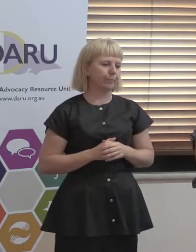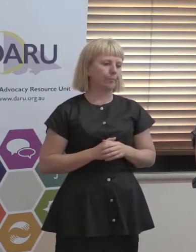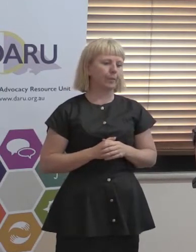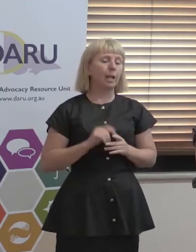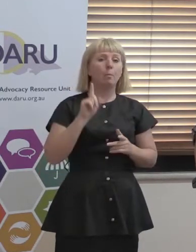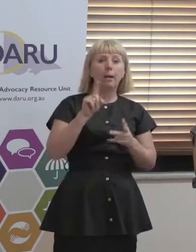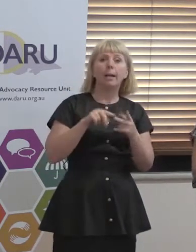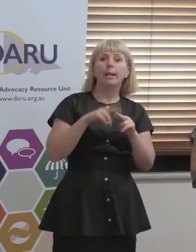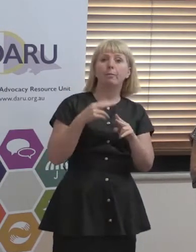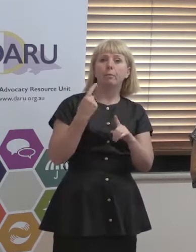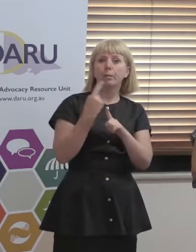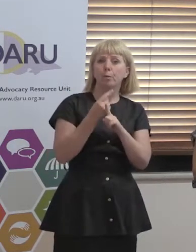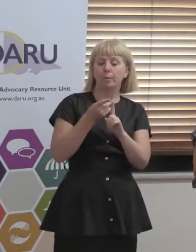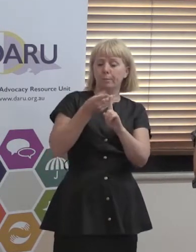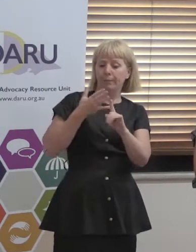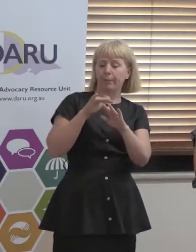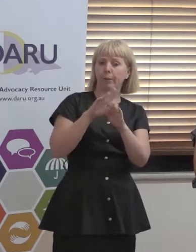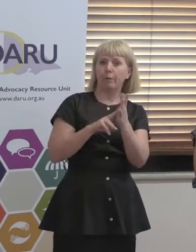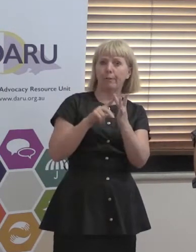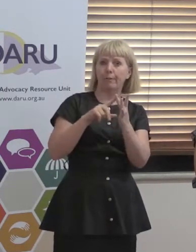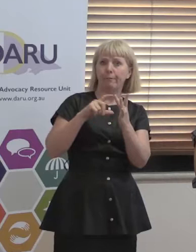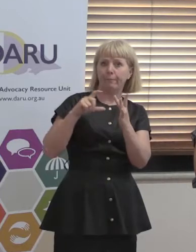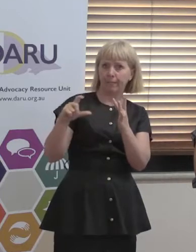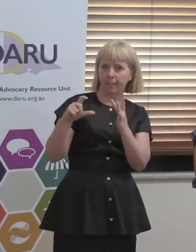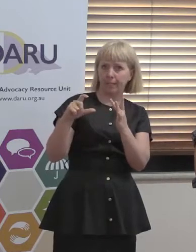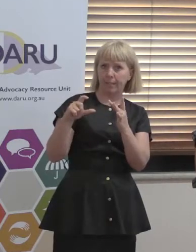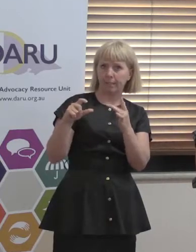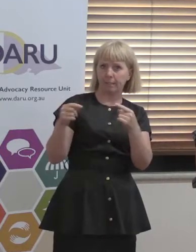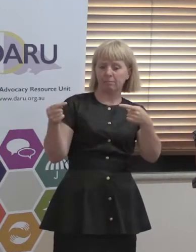state references, we have been able to